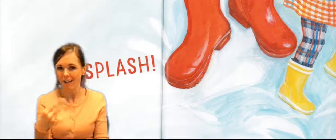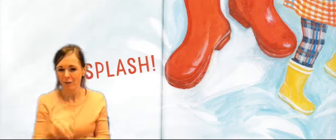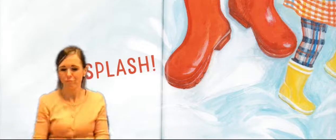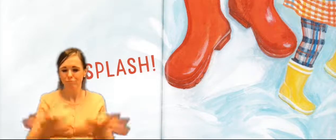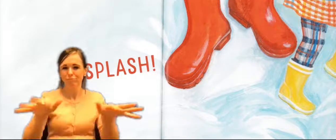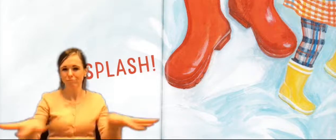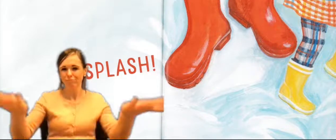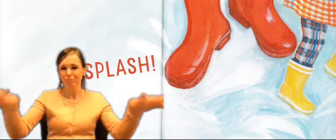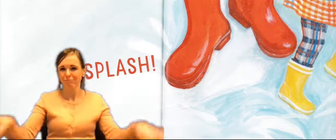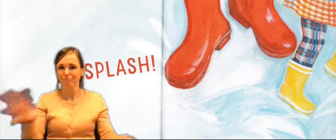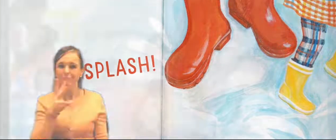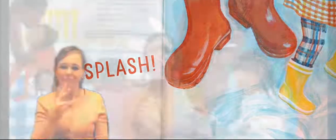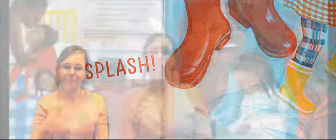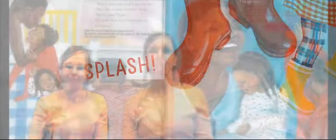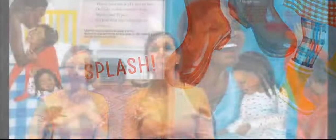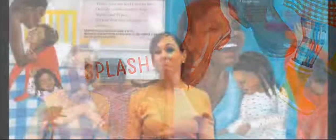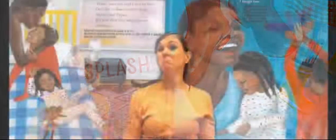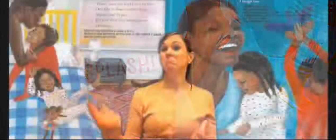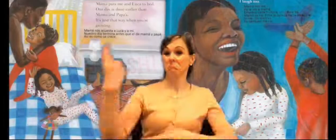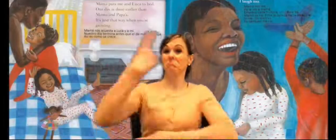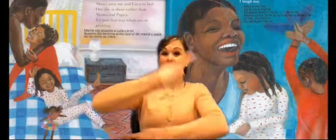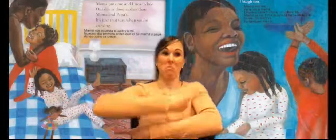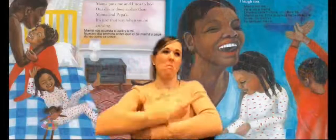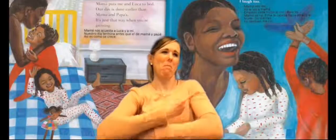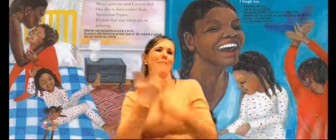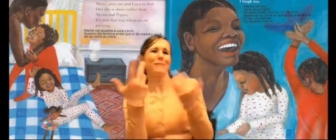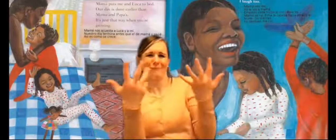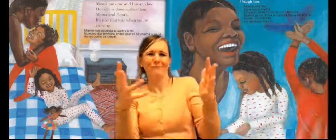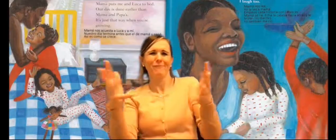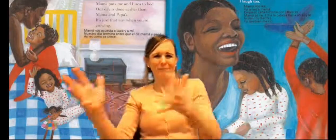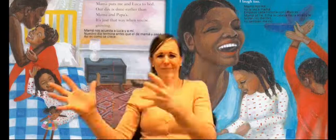S-P-L-A-S-H, splash, water splashing.